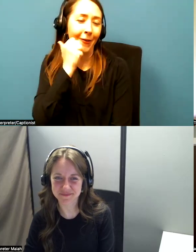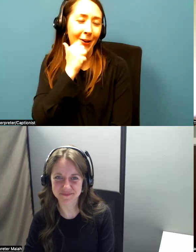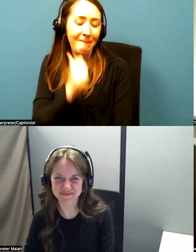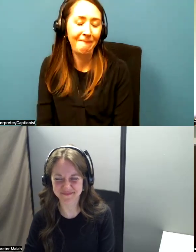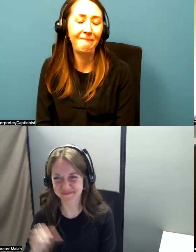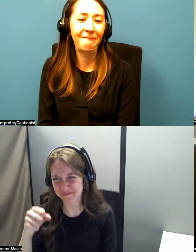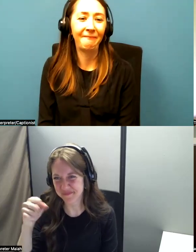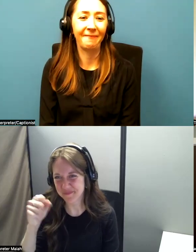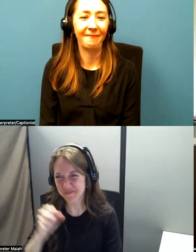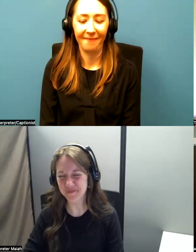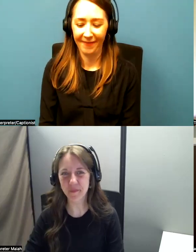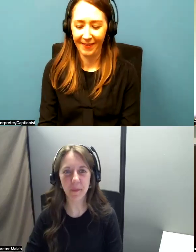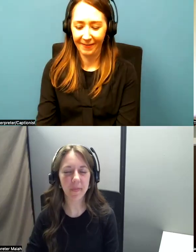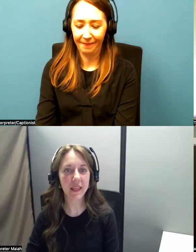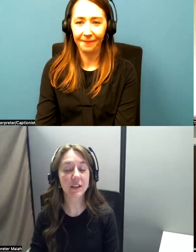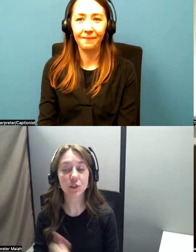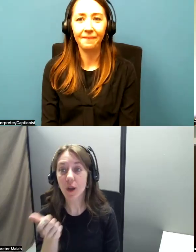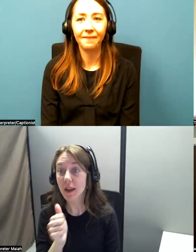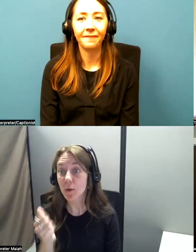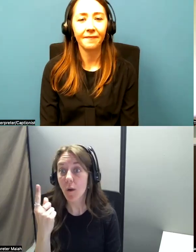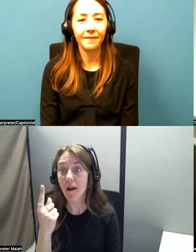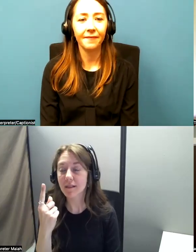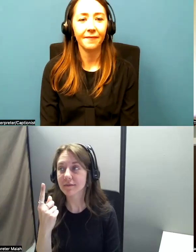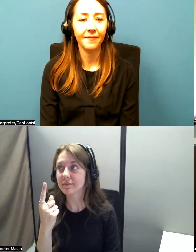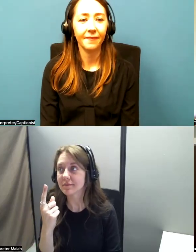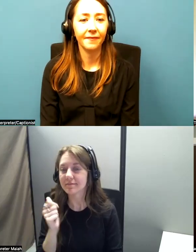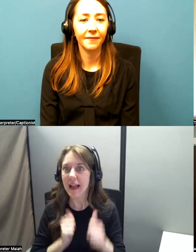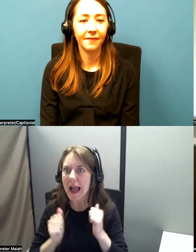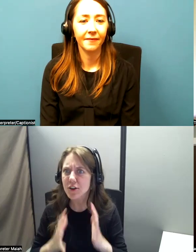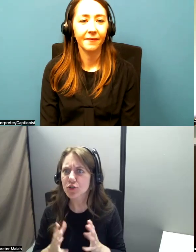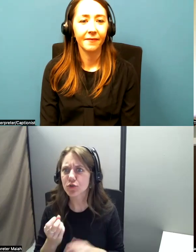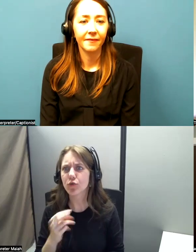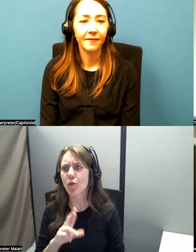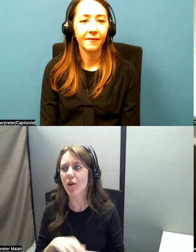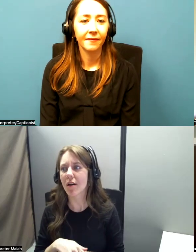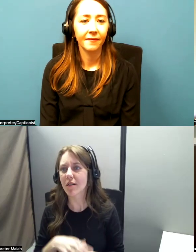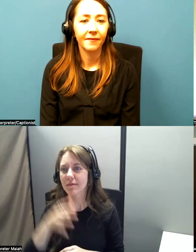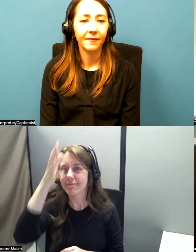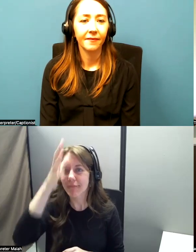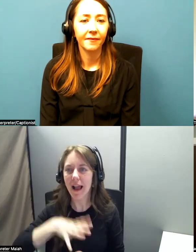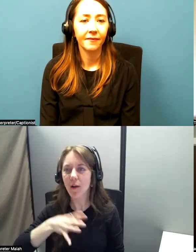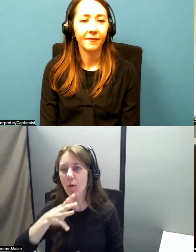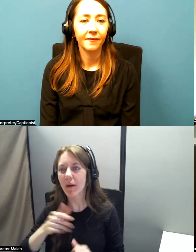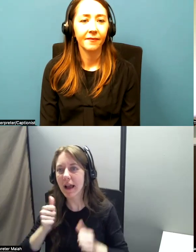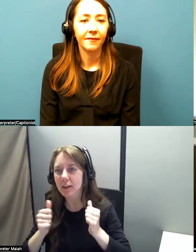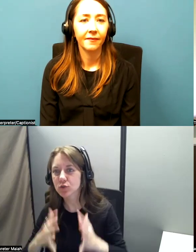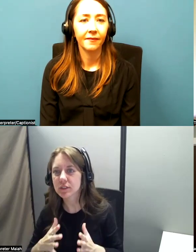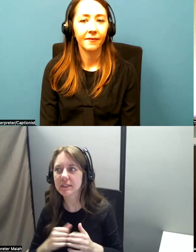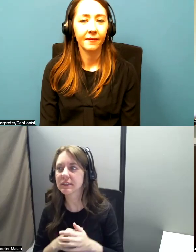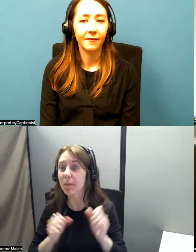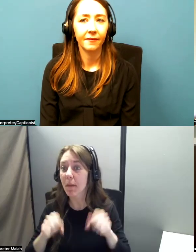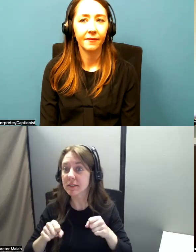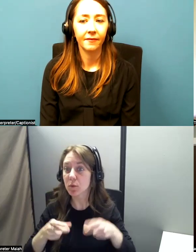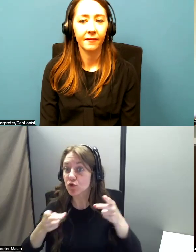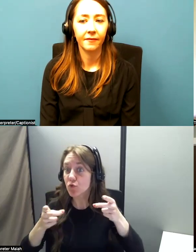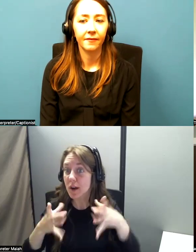Definitely. Is there anyone as an actor or an actress or possibility of a director that you hope you want to